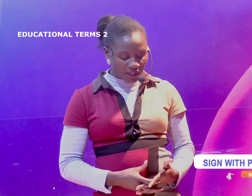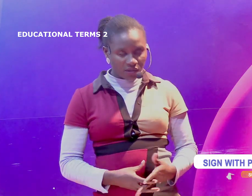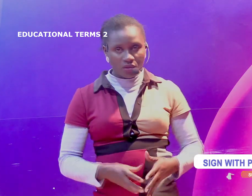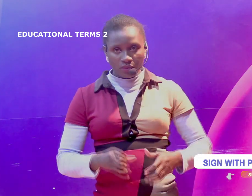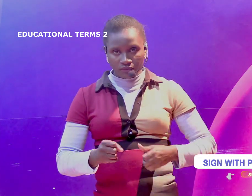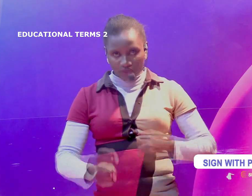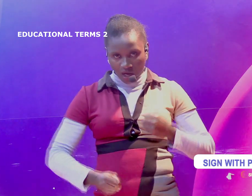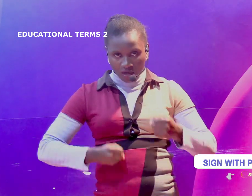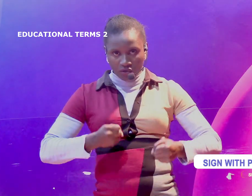So acrobat,